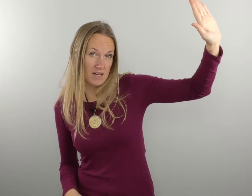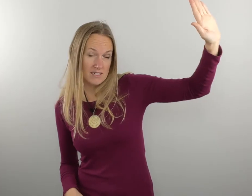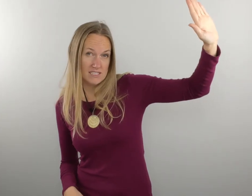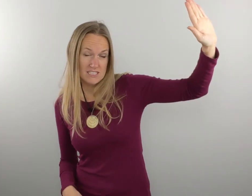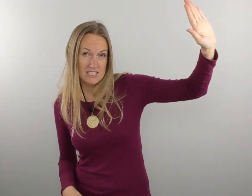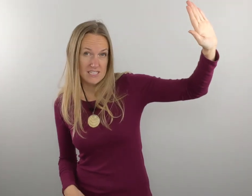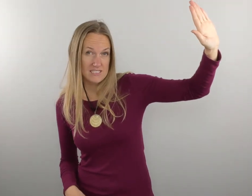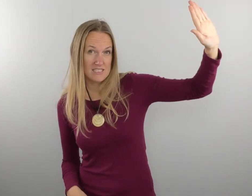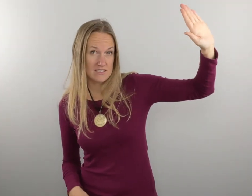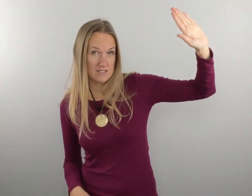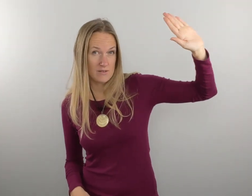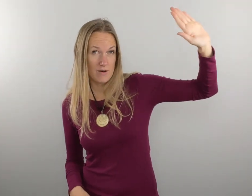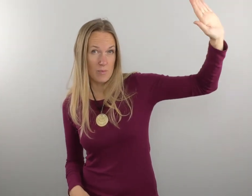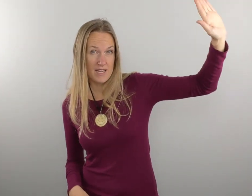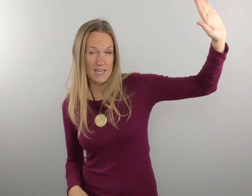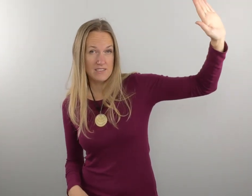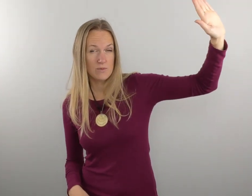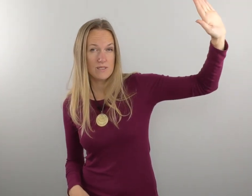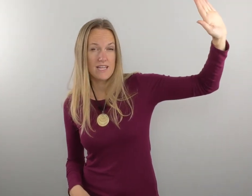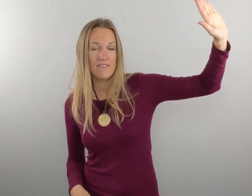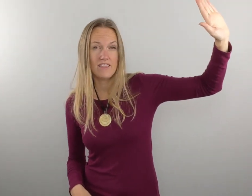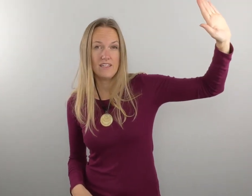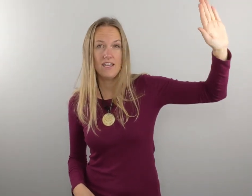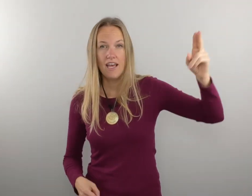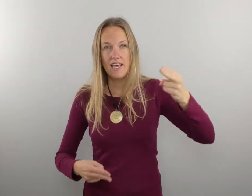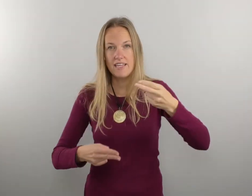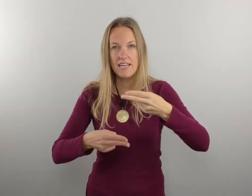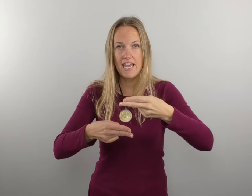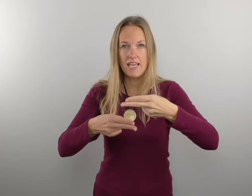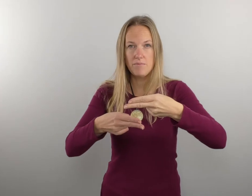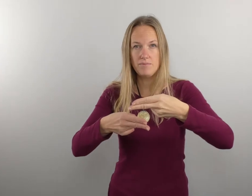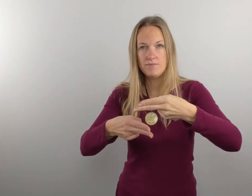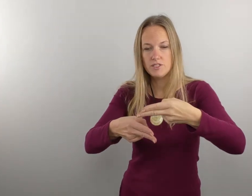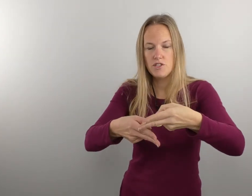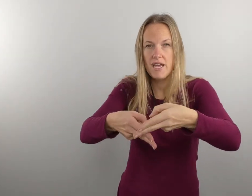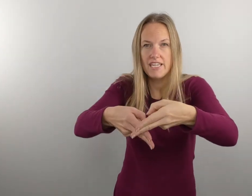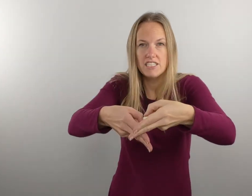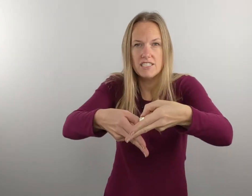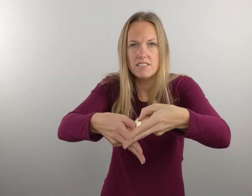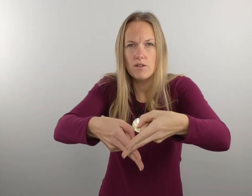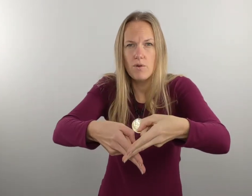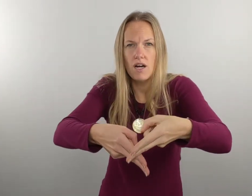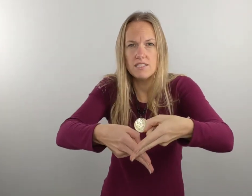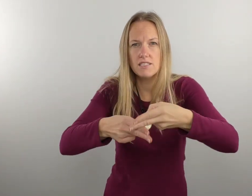belongs to Jesus. So, open hand towards heaven, and then name, 2 H's crossed,